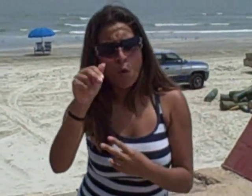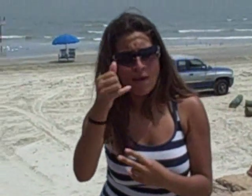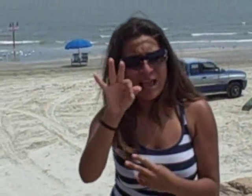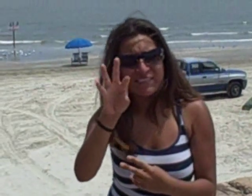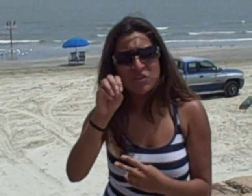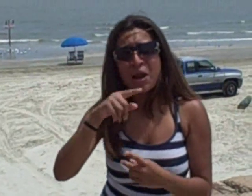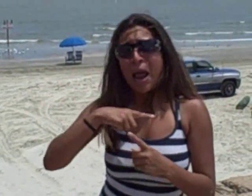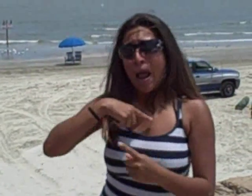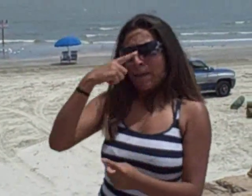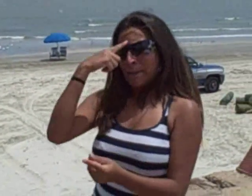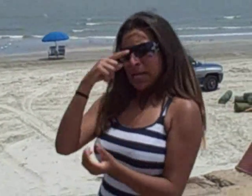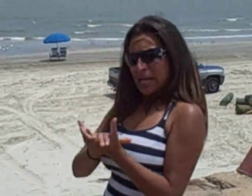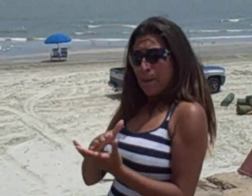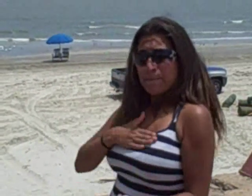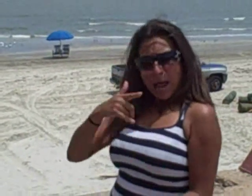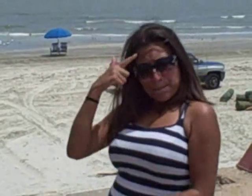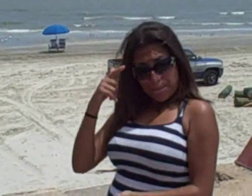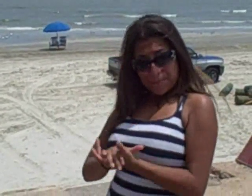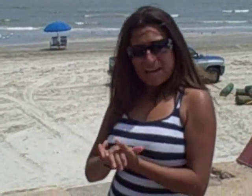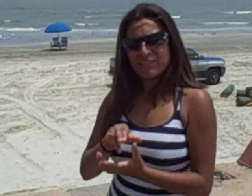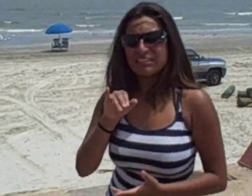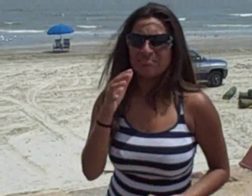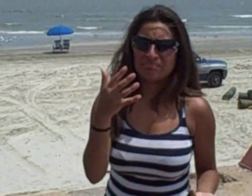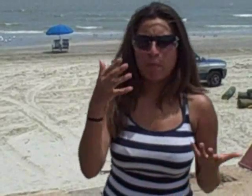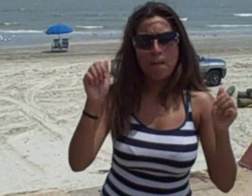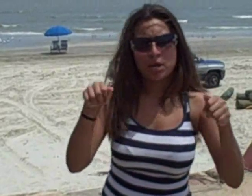I'm wild I'm